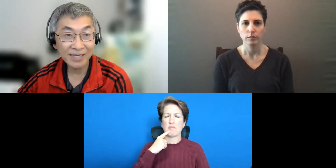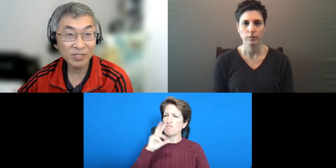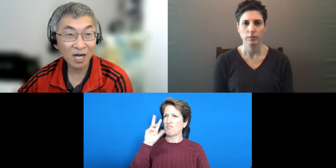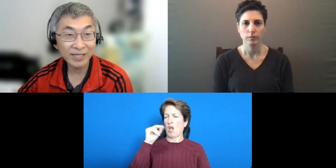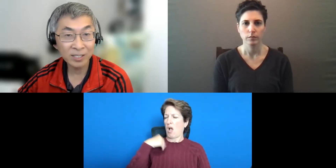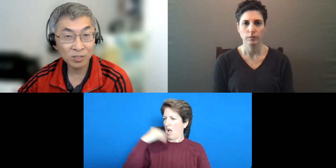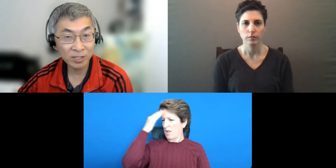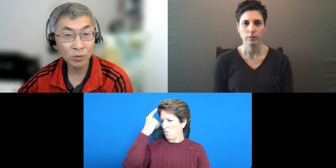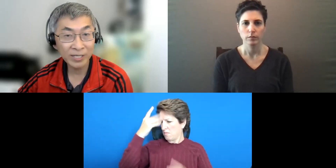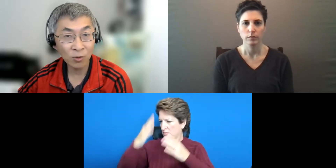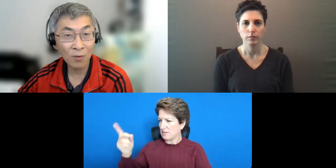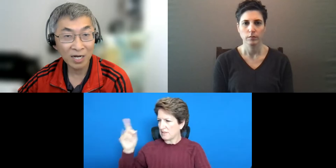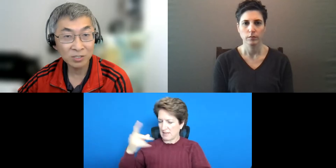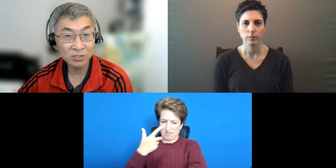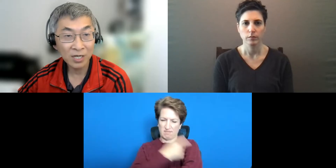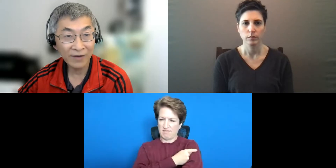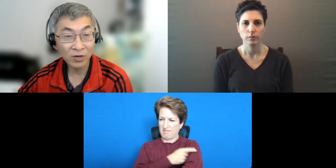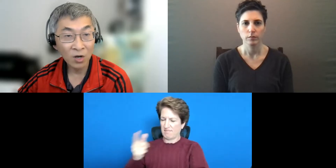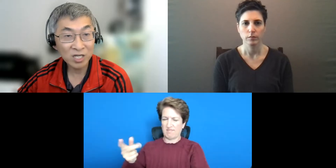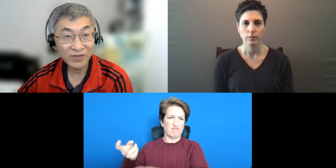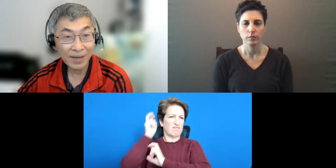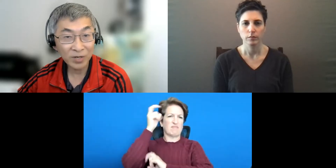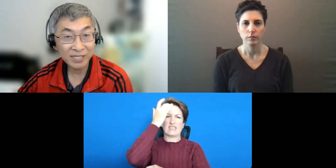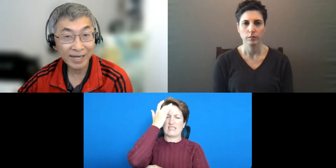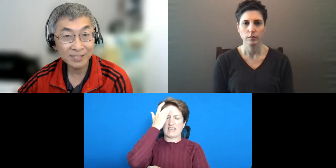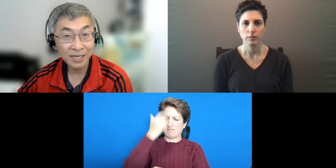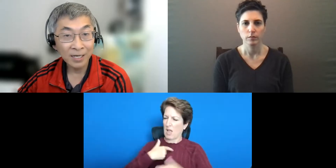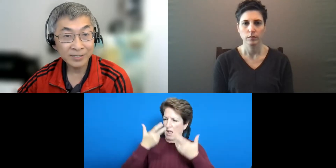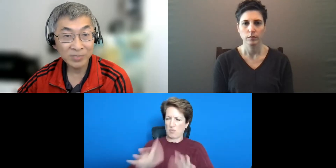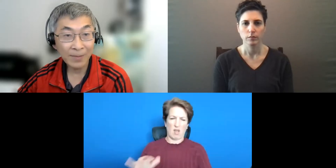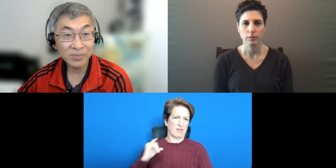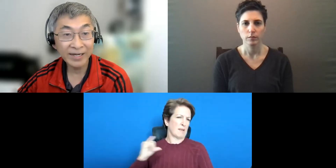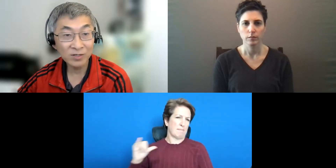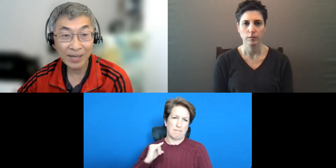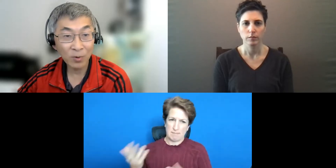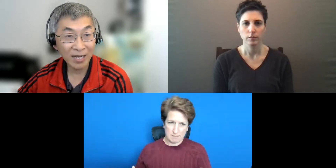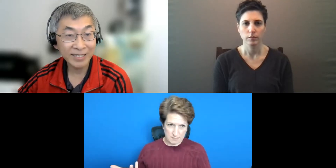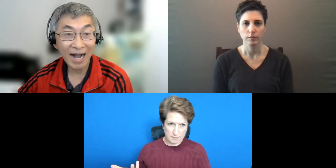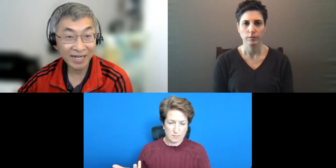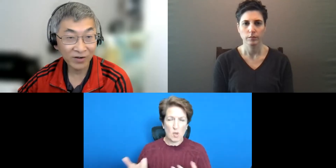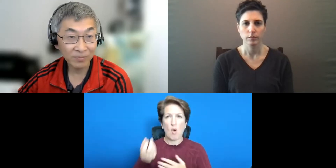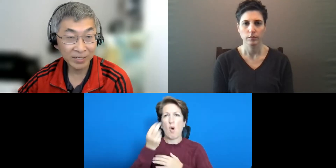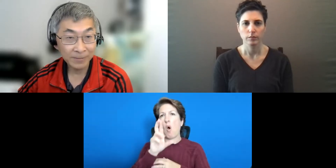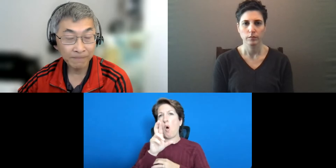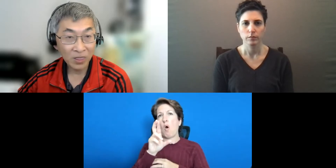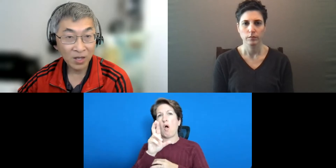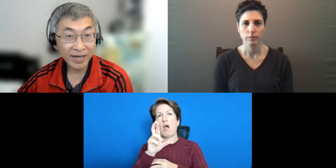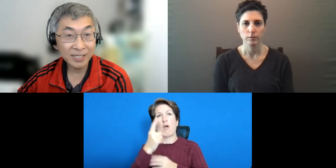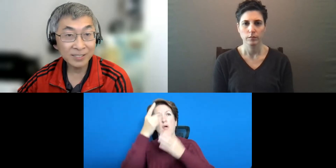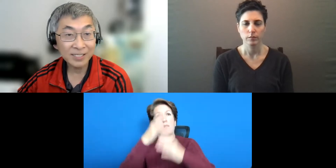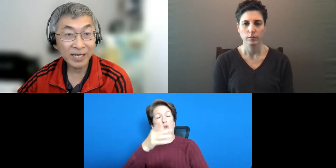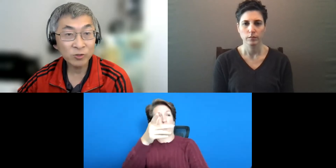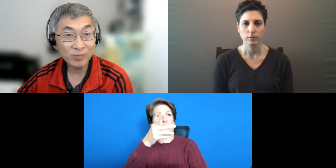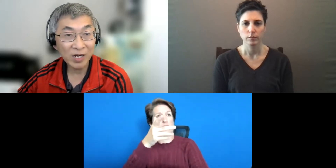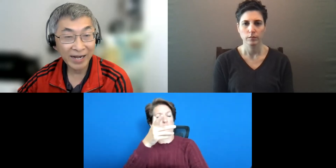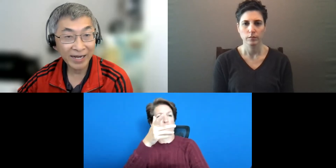effect, as a result they don't want to have, or even somebody says they know someone died from it. And